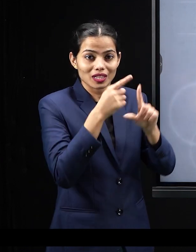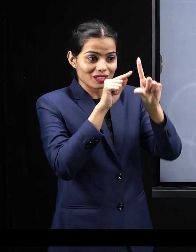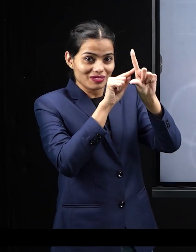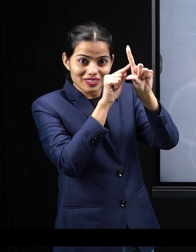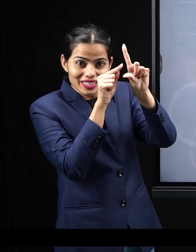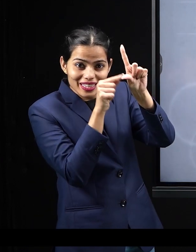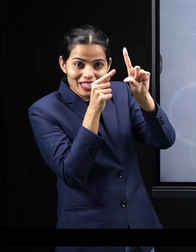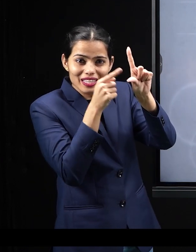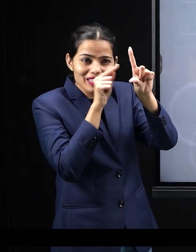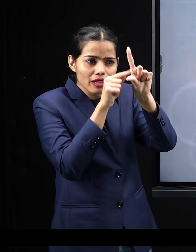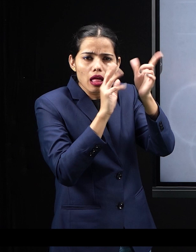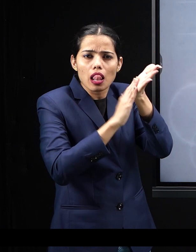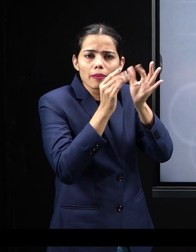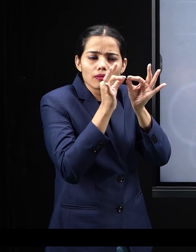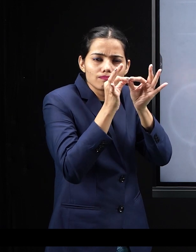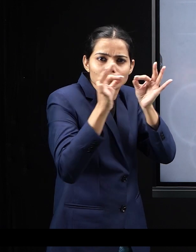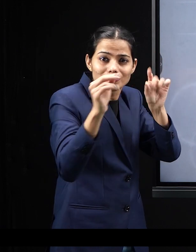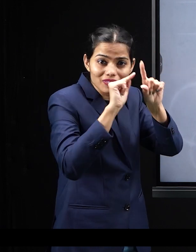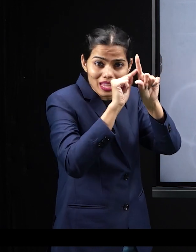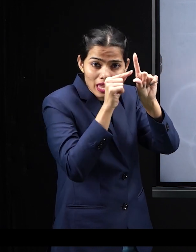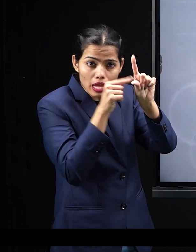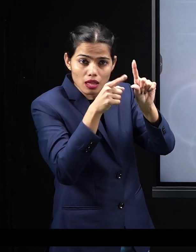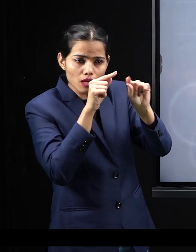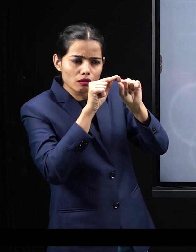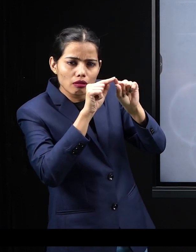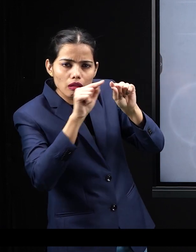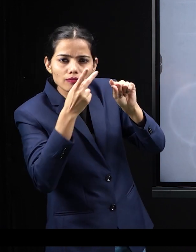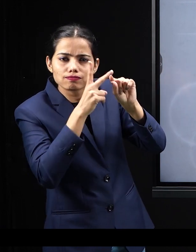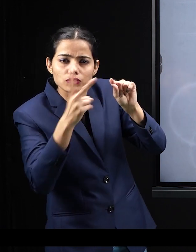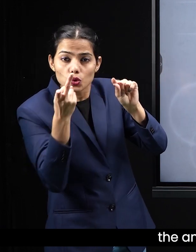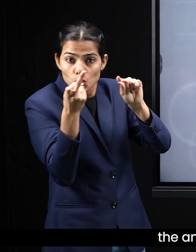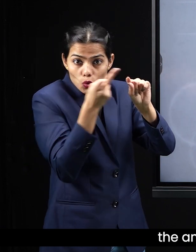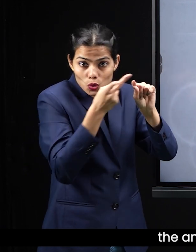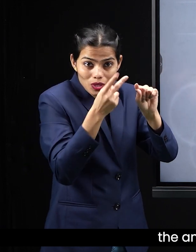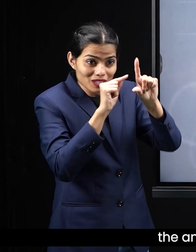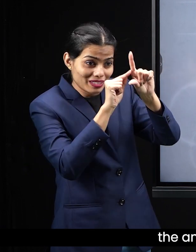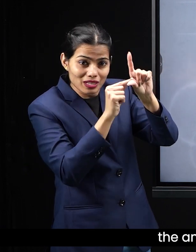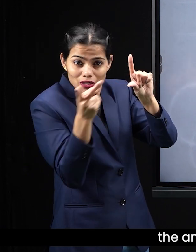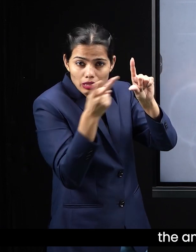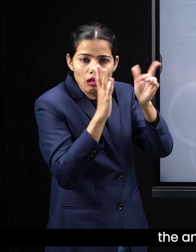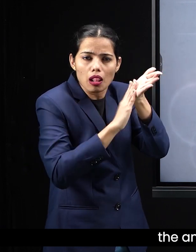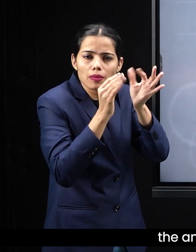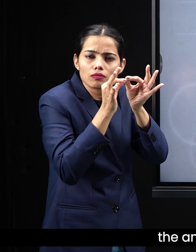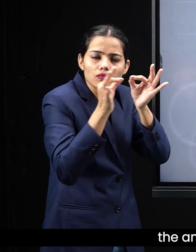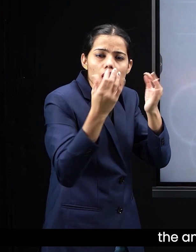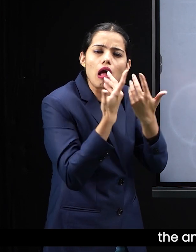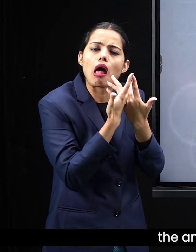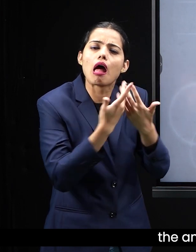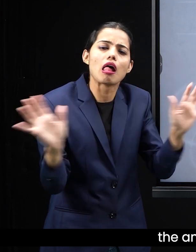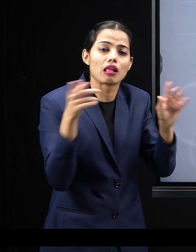The angle subtended by an arc at the center is twice the angle subtended by at any other point on